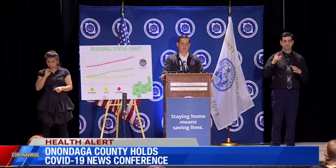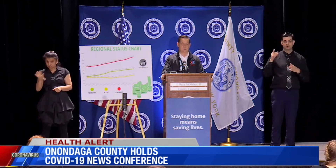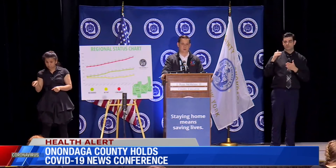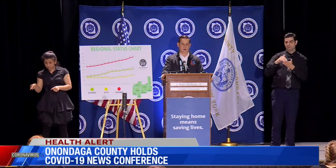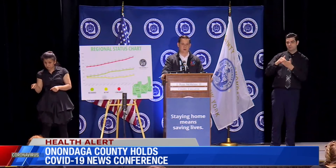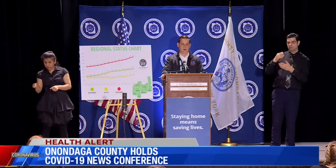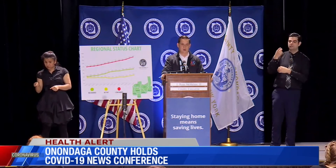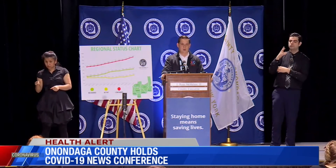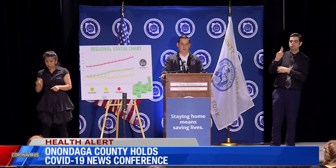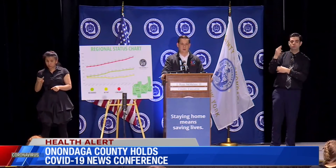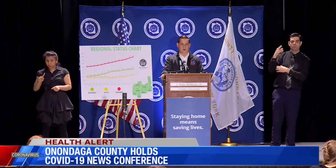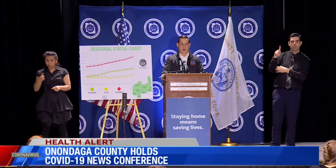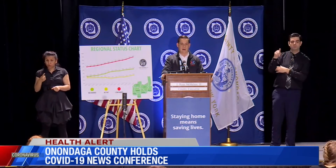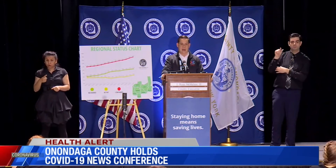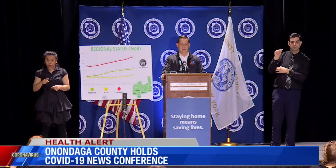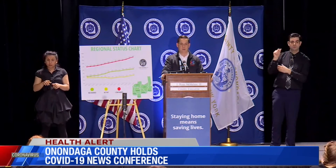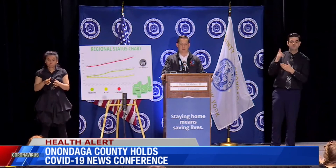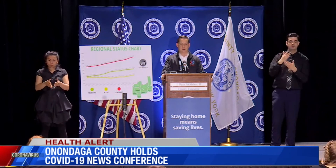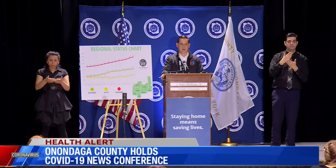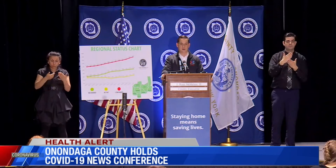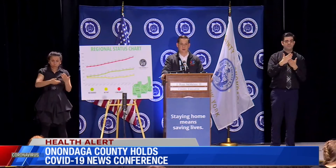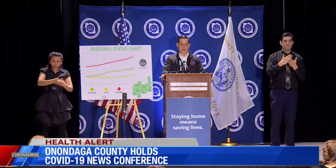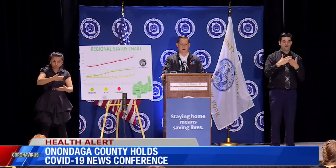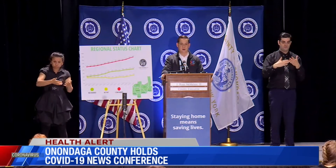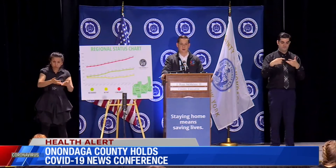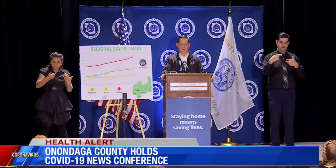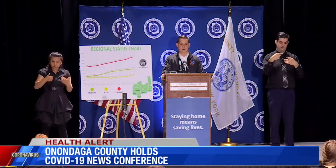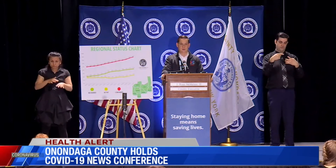cases a week. So your happy